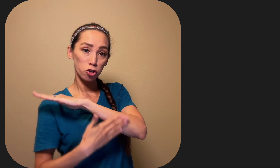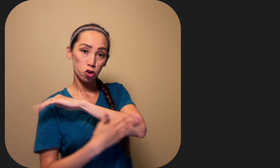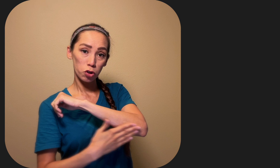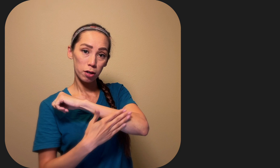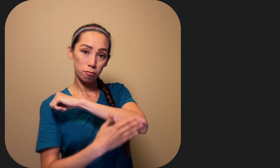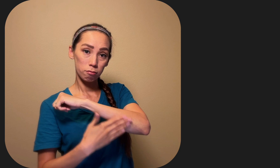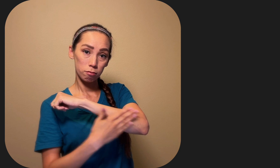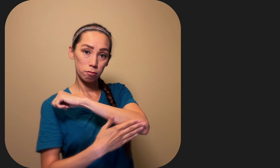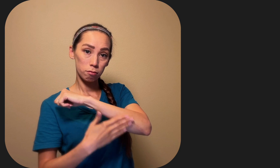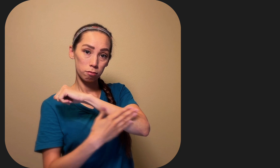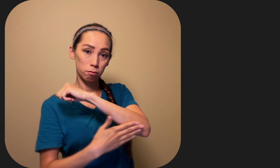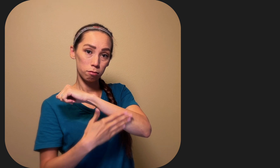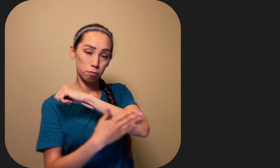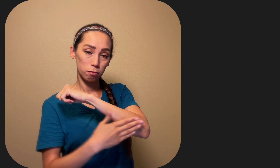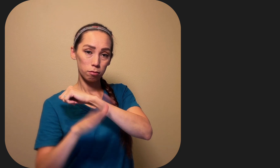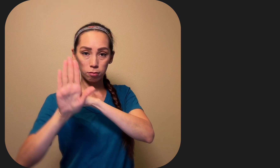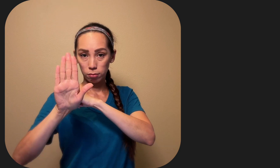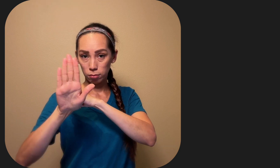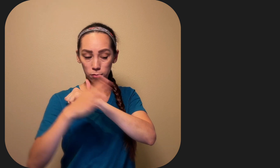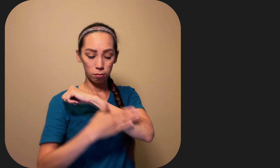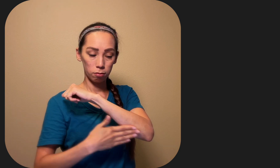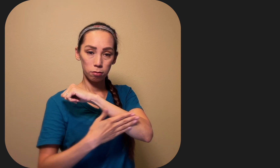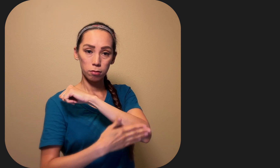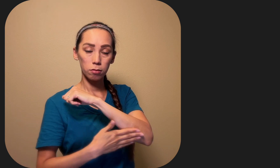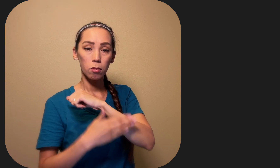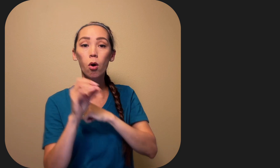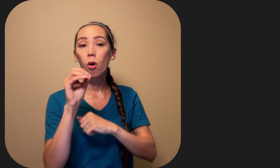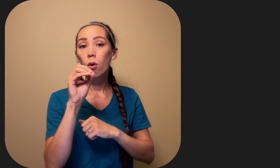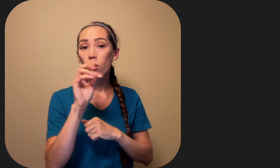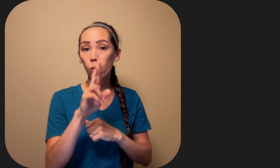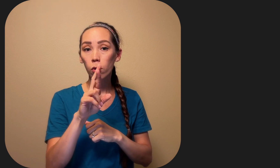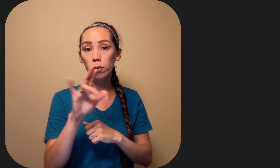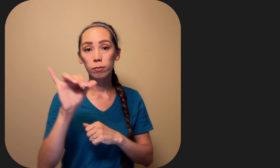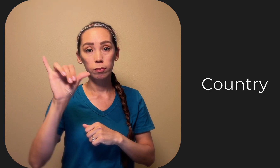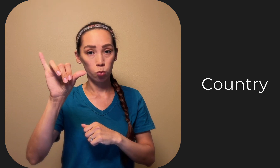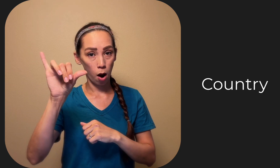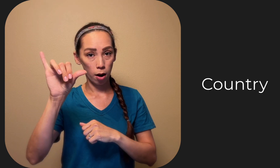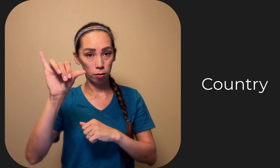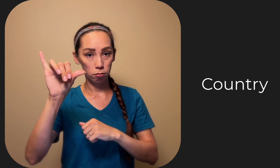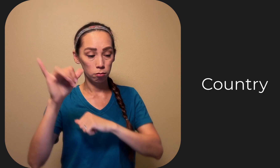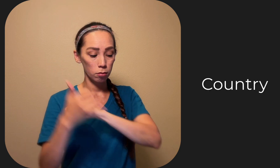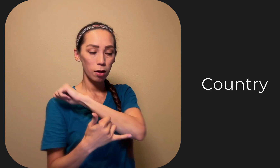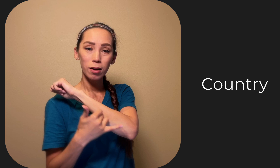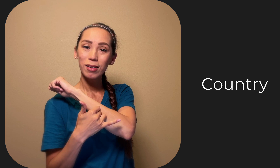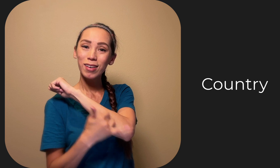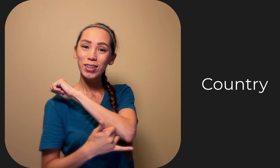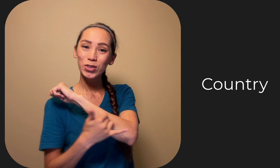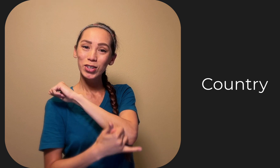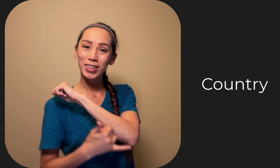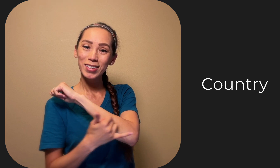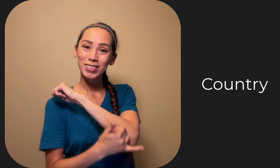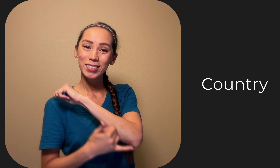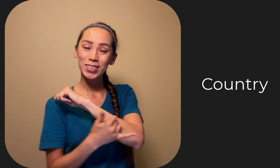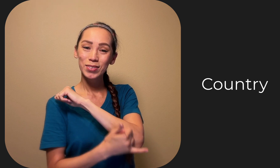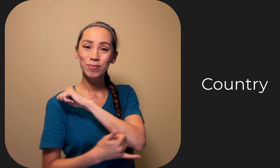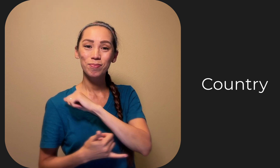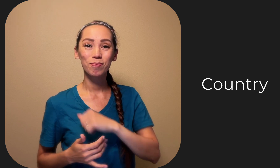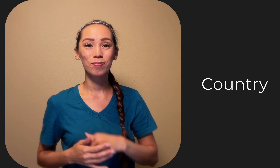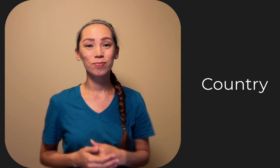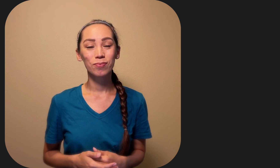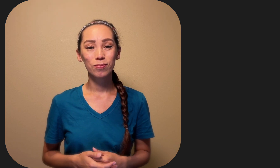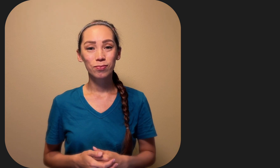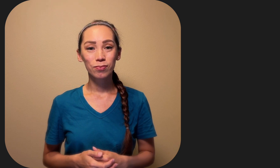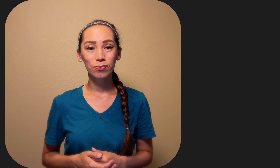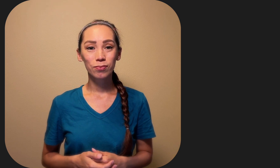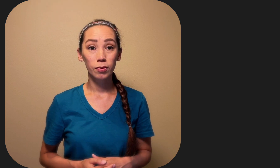take this hand shape and do country with the B and A together. Or you can take your Y and do country like this